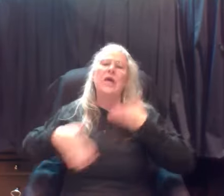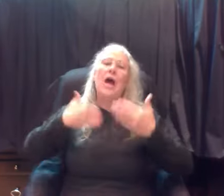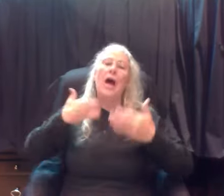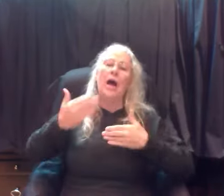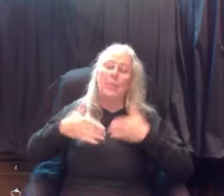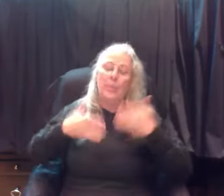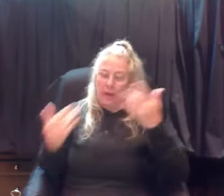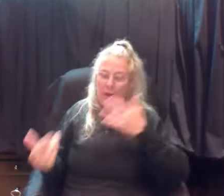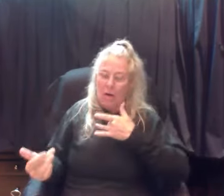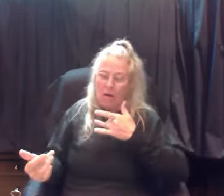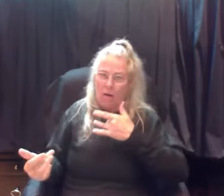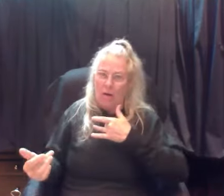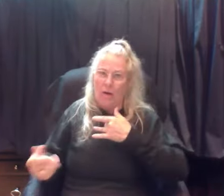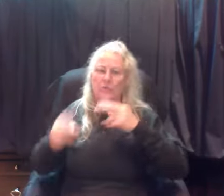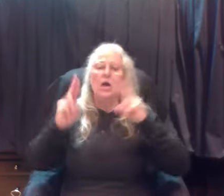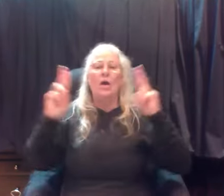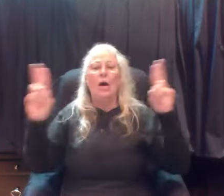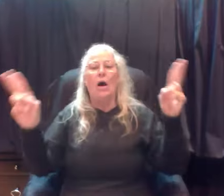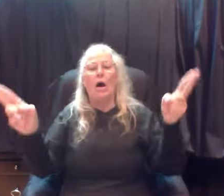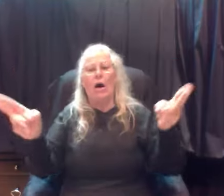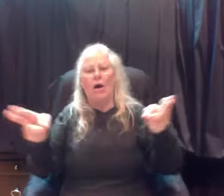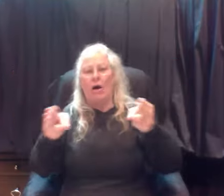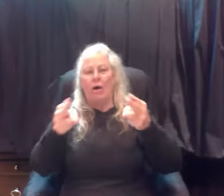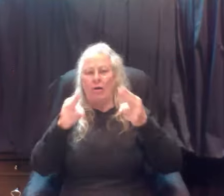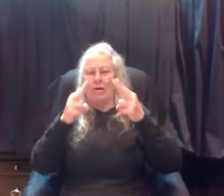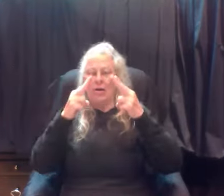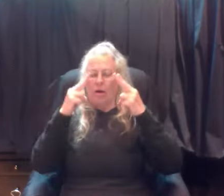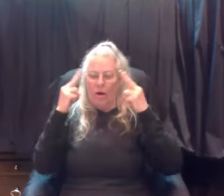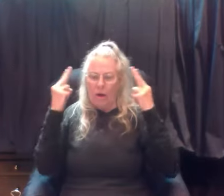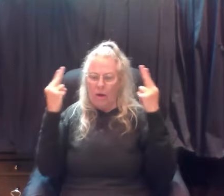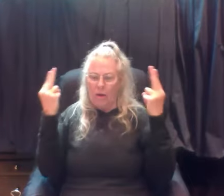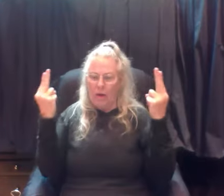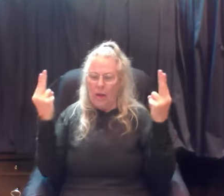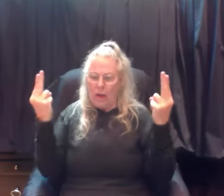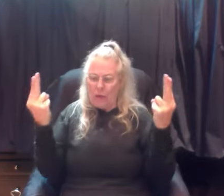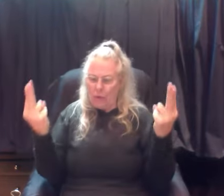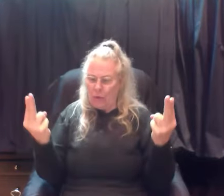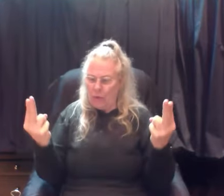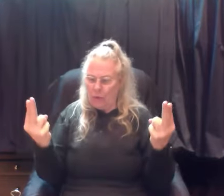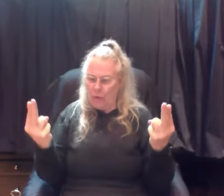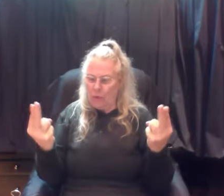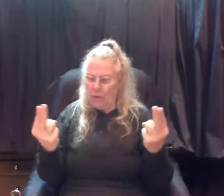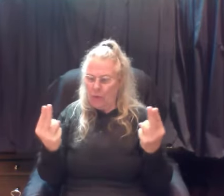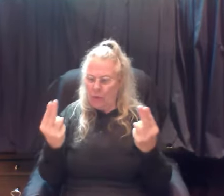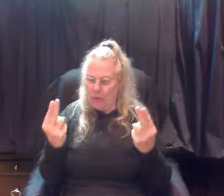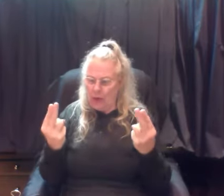happy hearts, Alleluia.